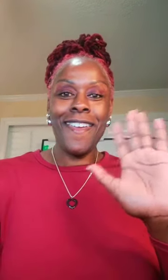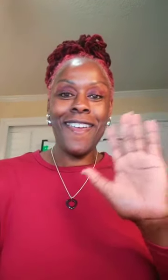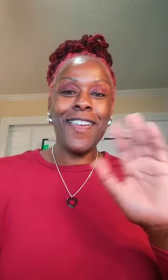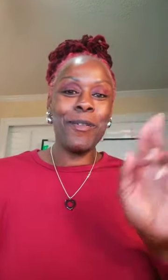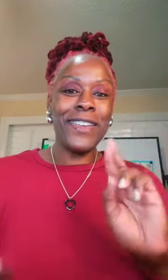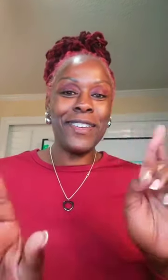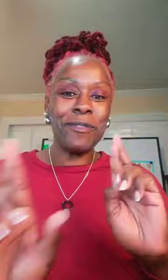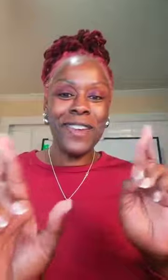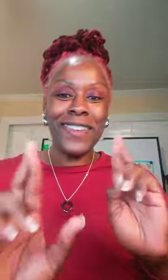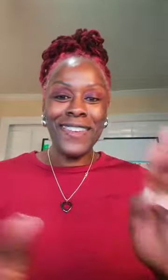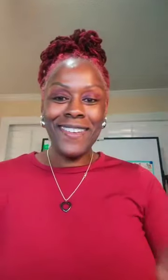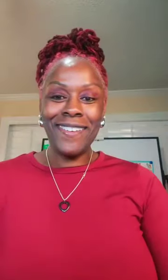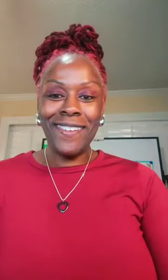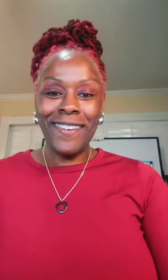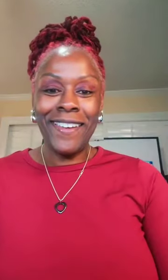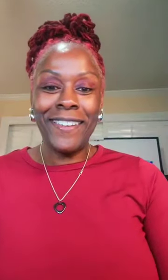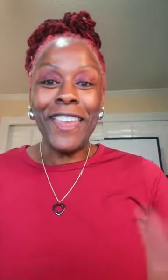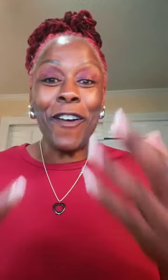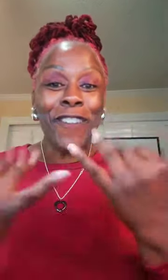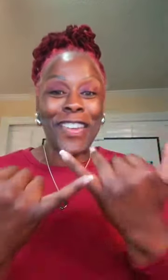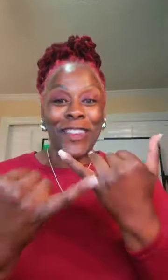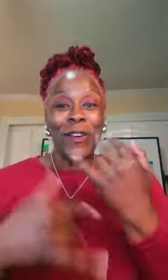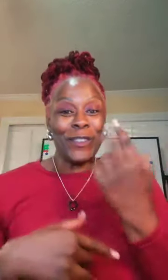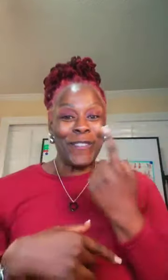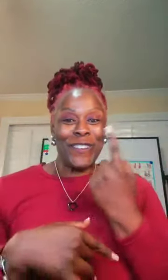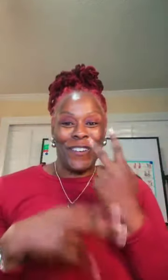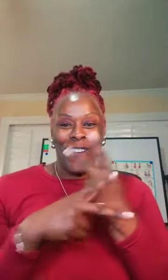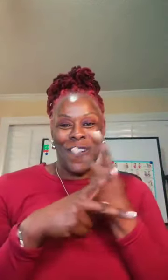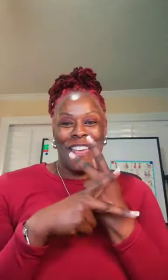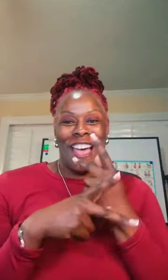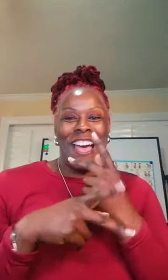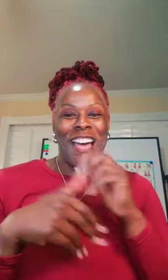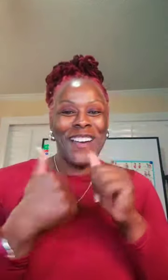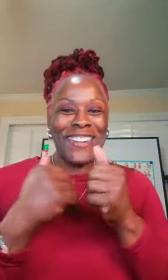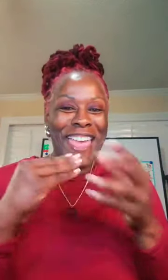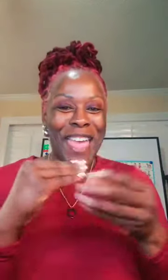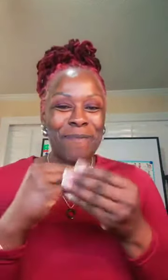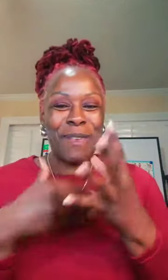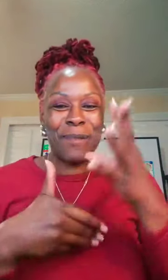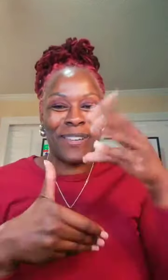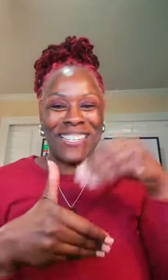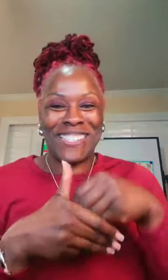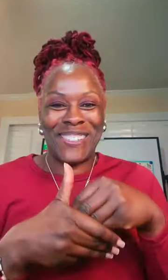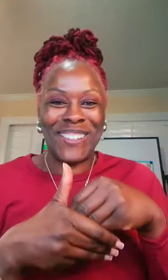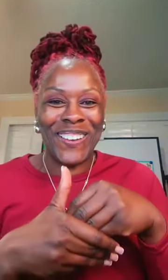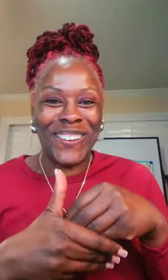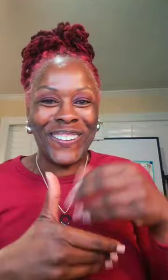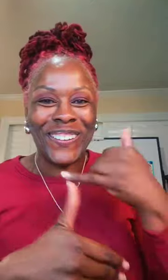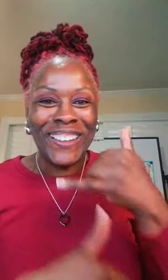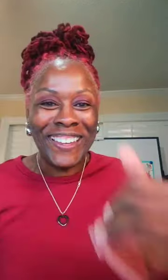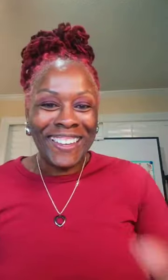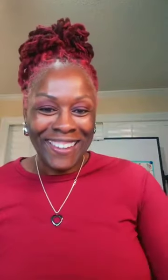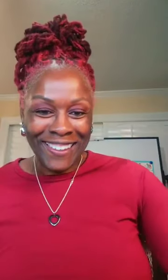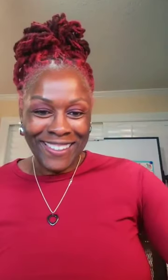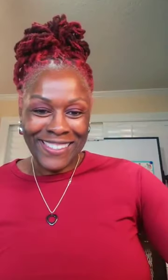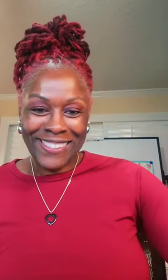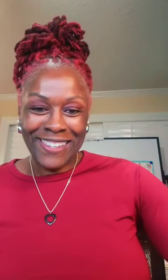Hey, we're getting ready. Now if I can only figure out how to add people into the call. Let's see